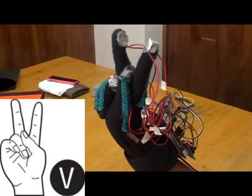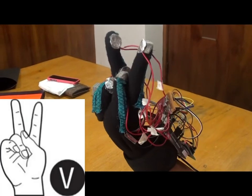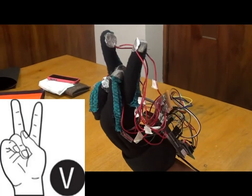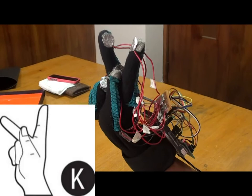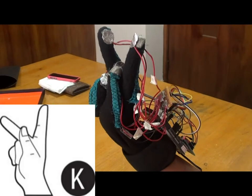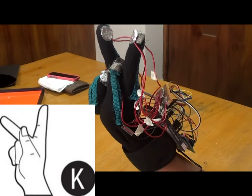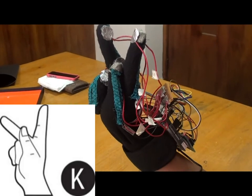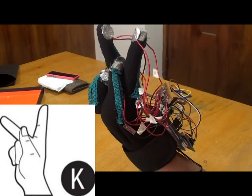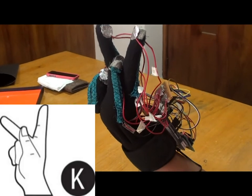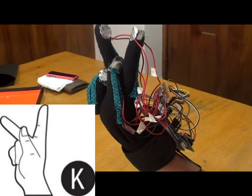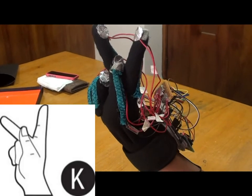U,